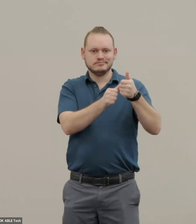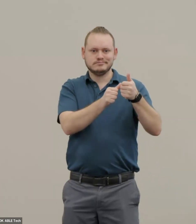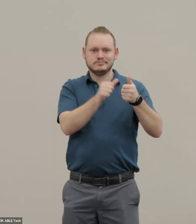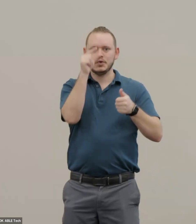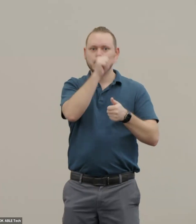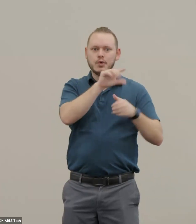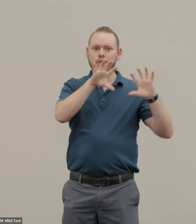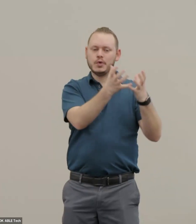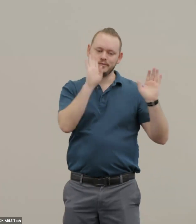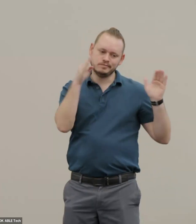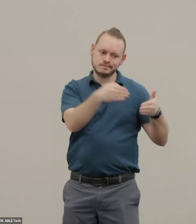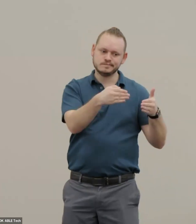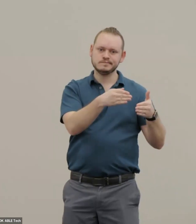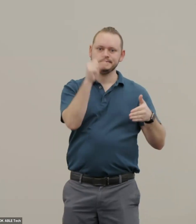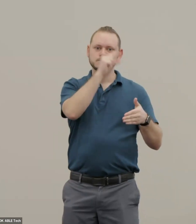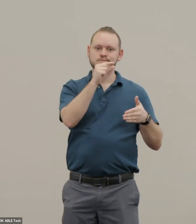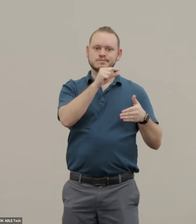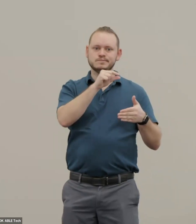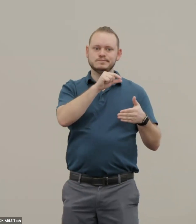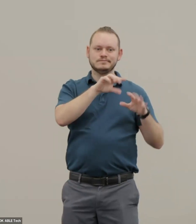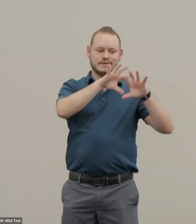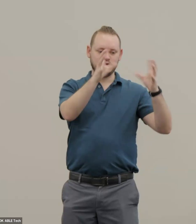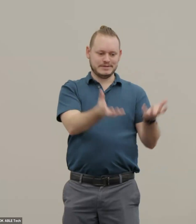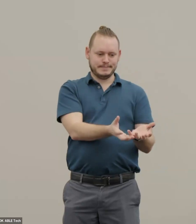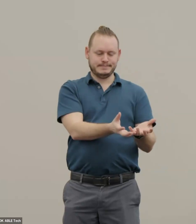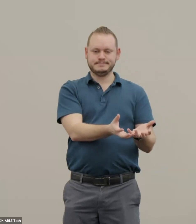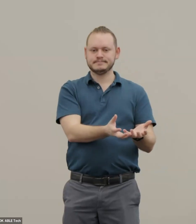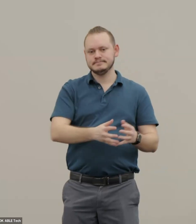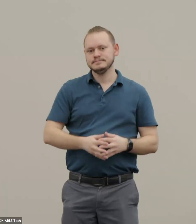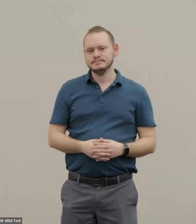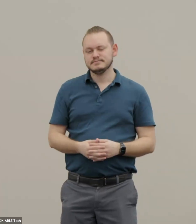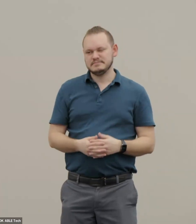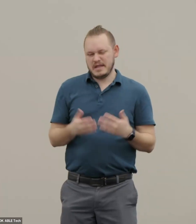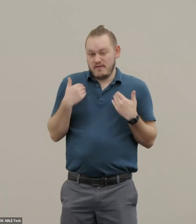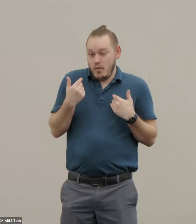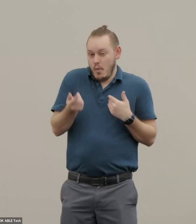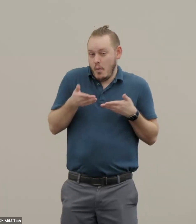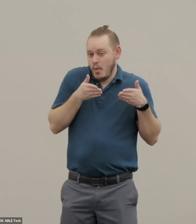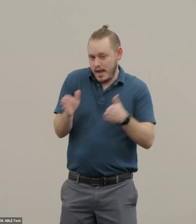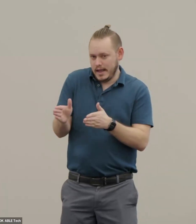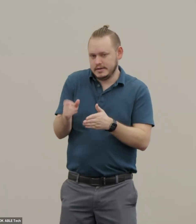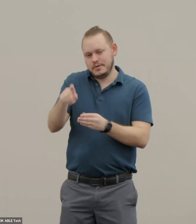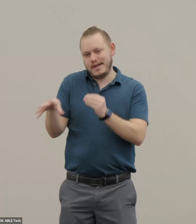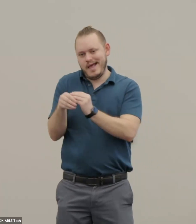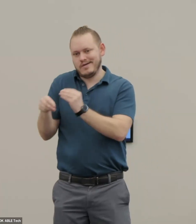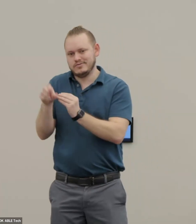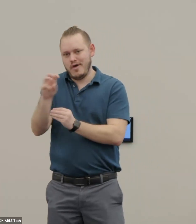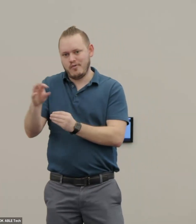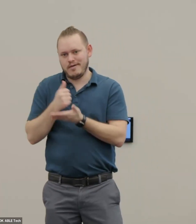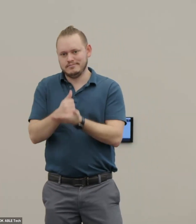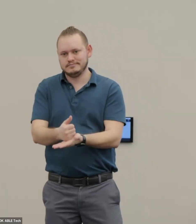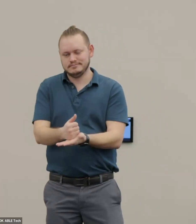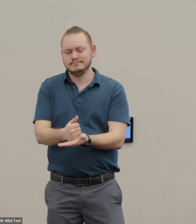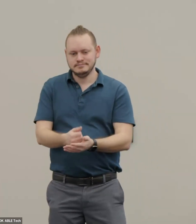sphere, if you will, right? The Google ecosystem. There is a way to do it, but you're going to need some extra software to help you with